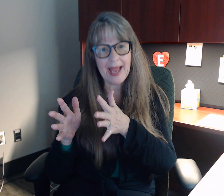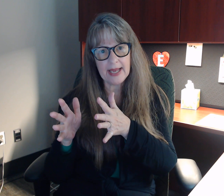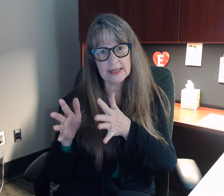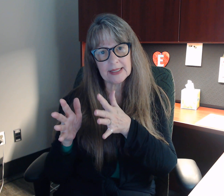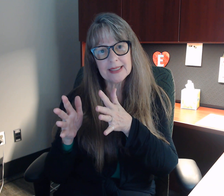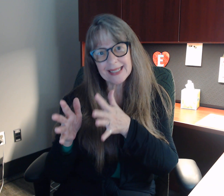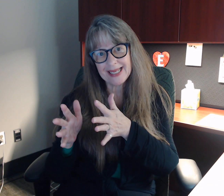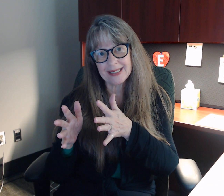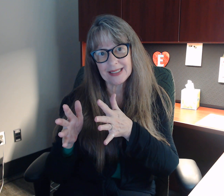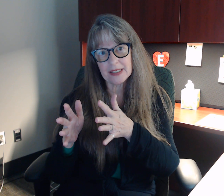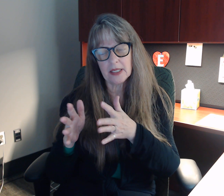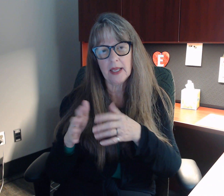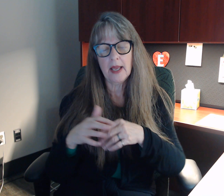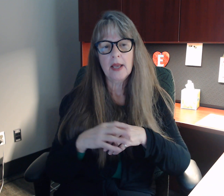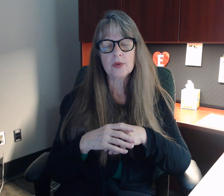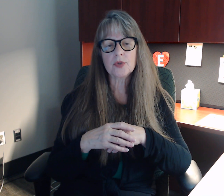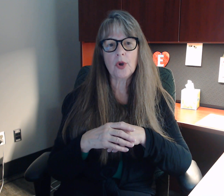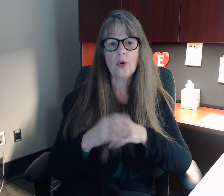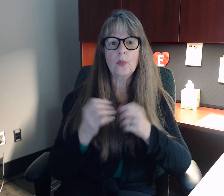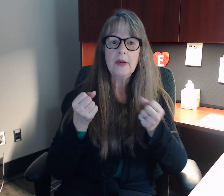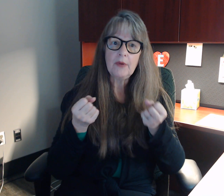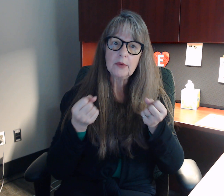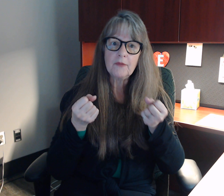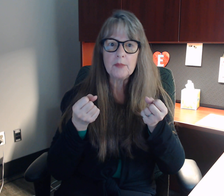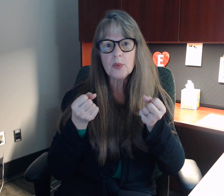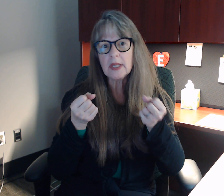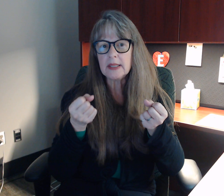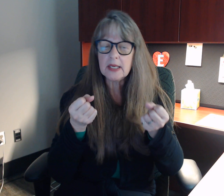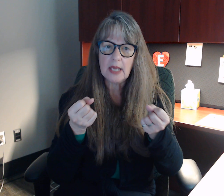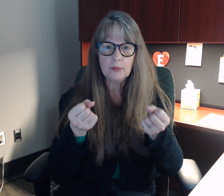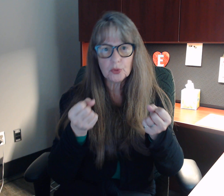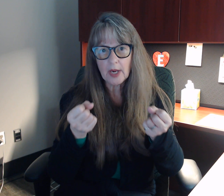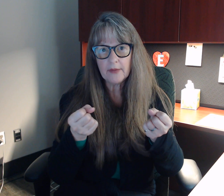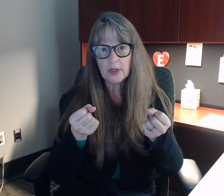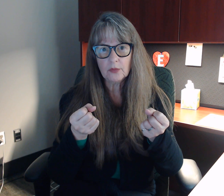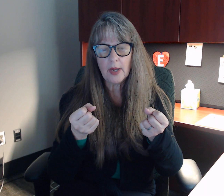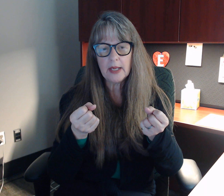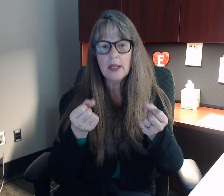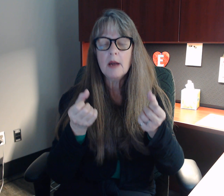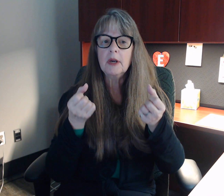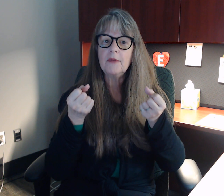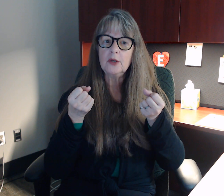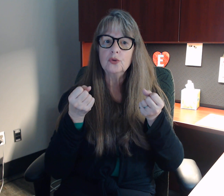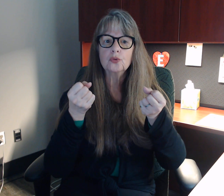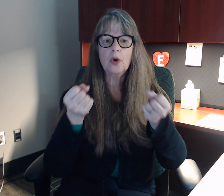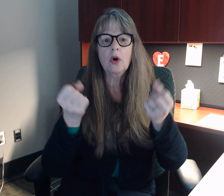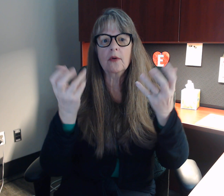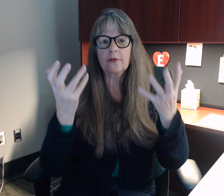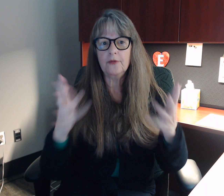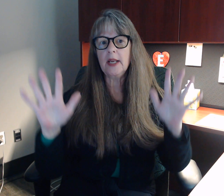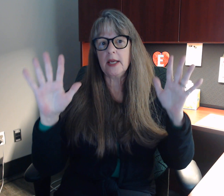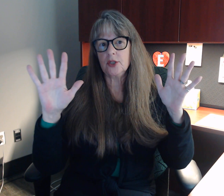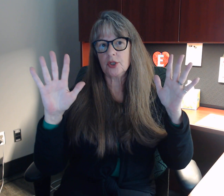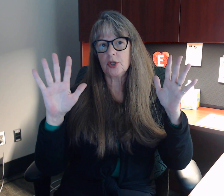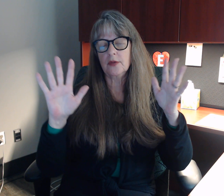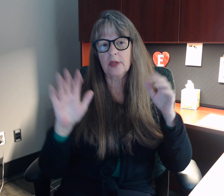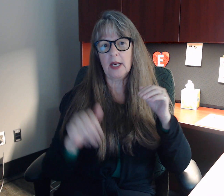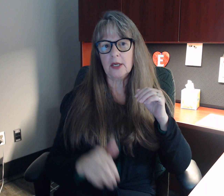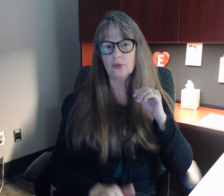past tense. So if I'm doing like this, I'm driving, right? But if I drove finish, then I